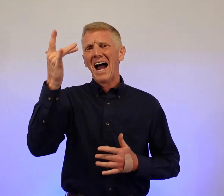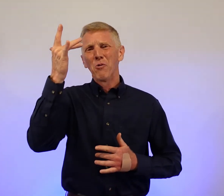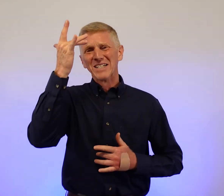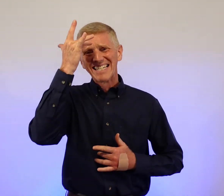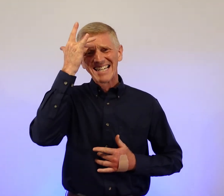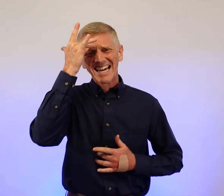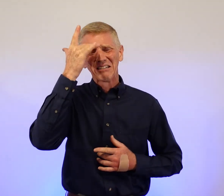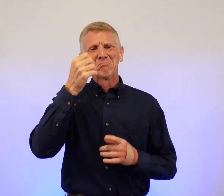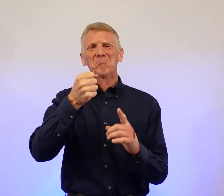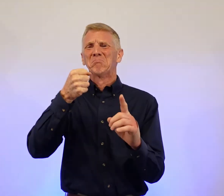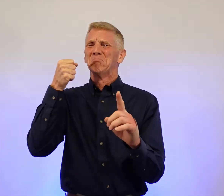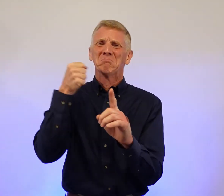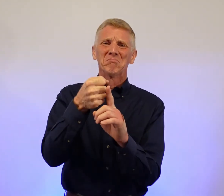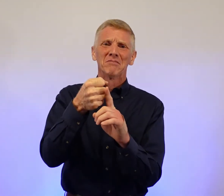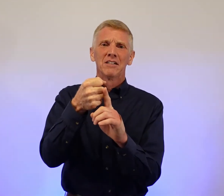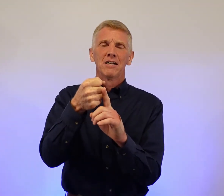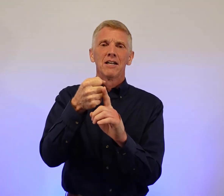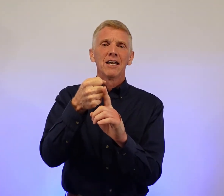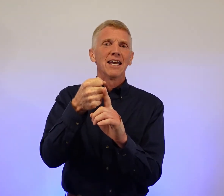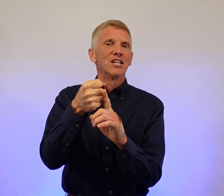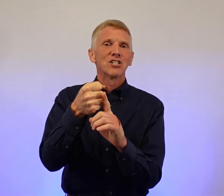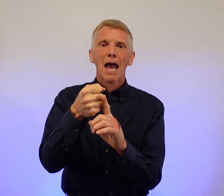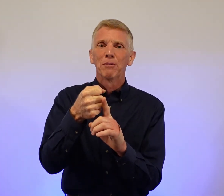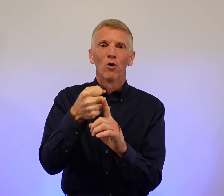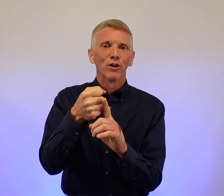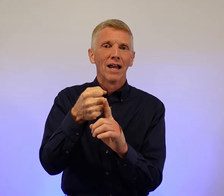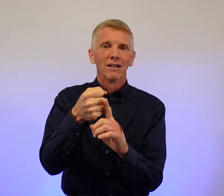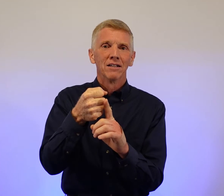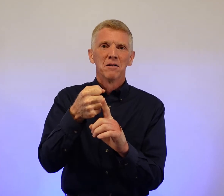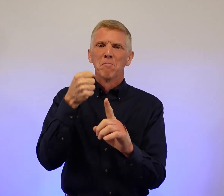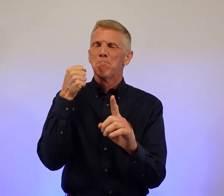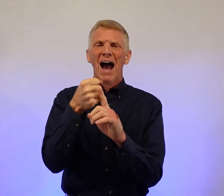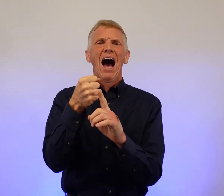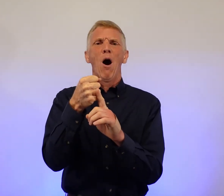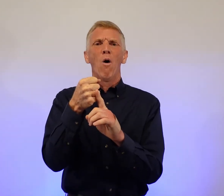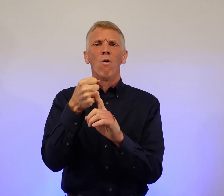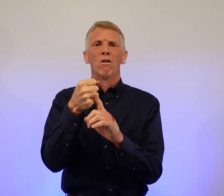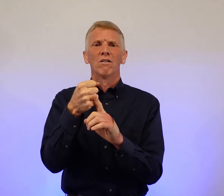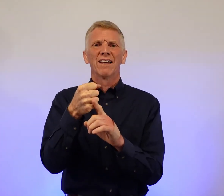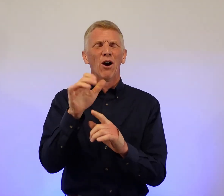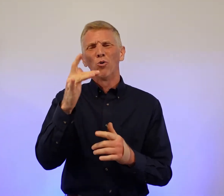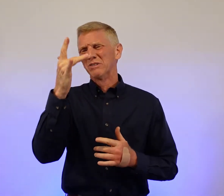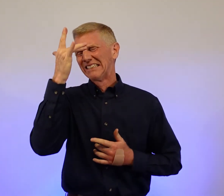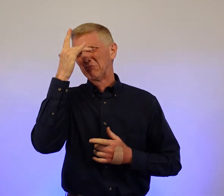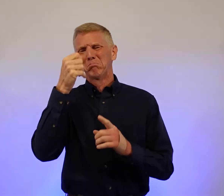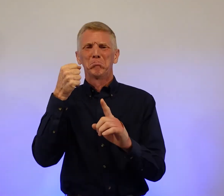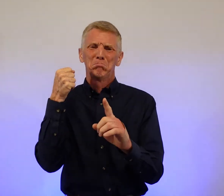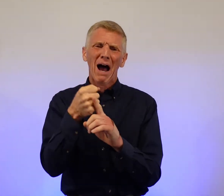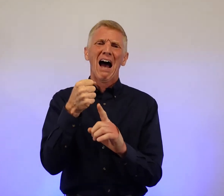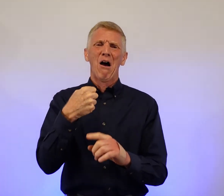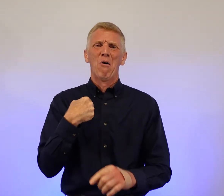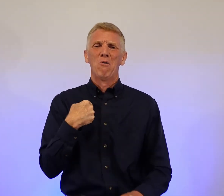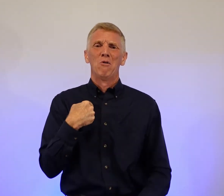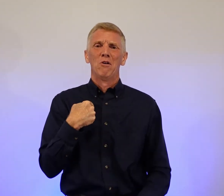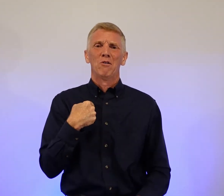was sick. It just happened overnight. Pow. Okay, oh, okay,